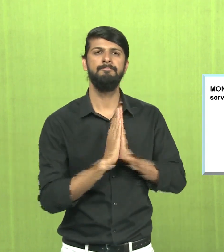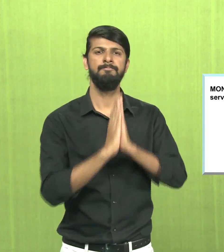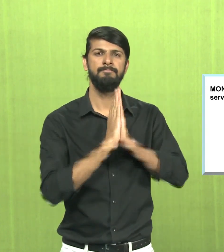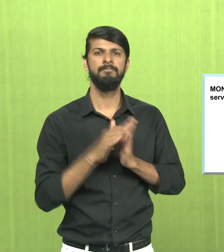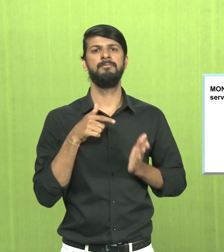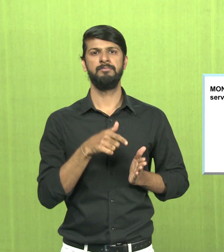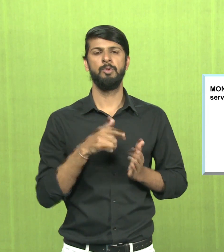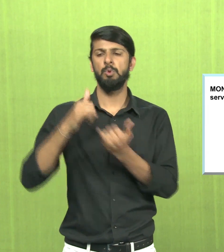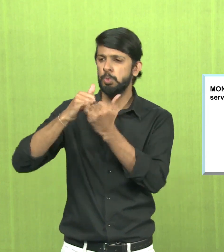voluntarily.